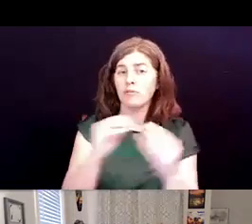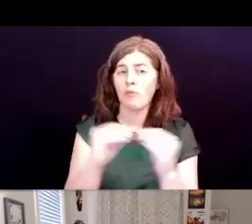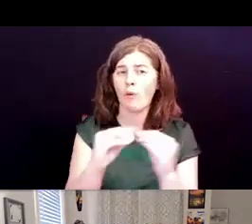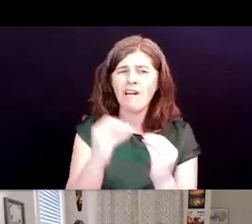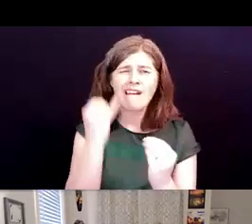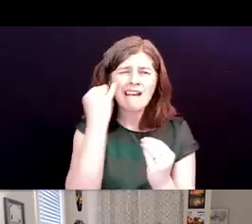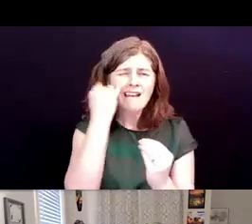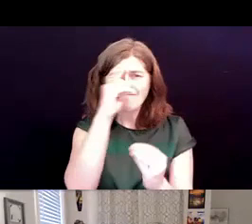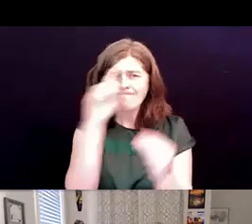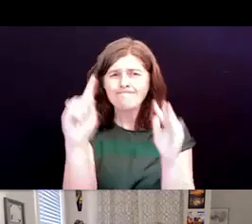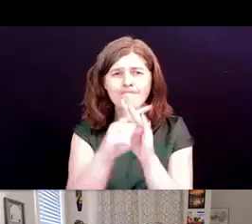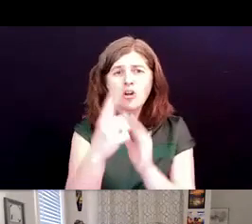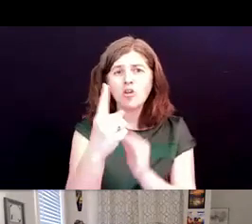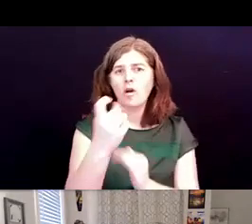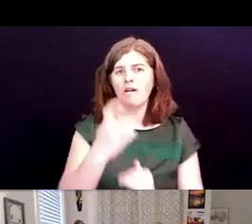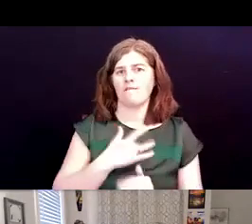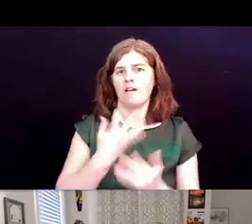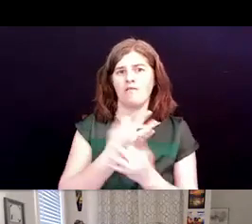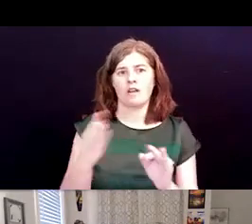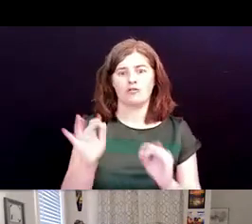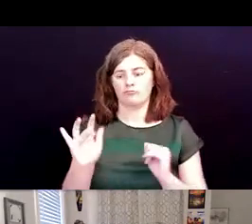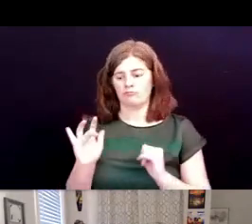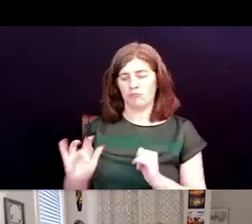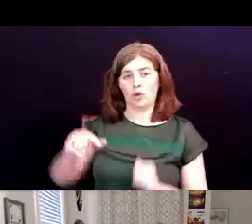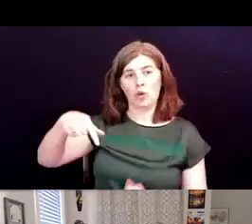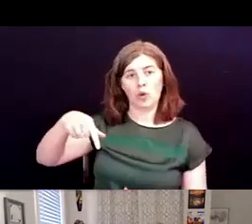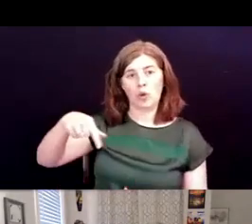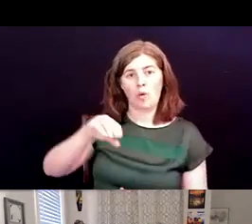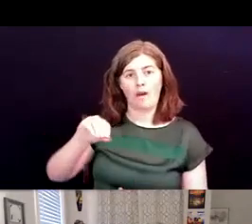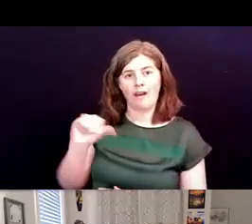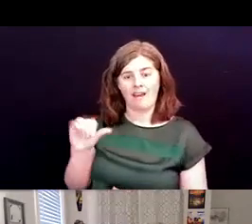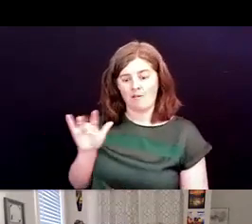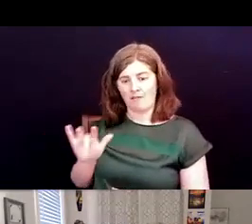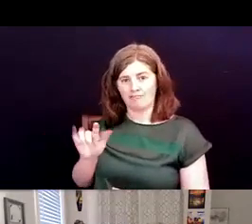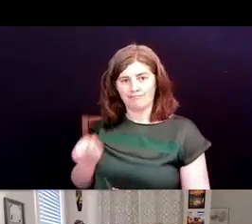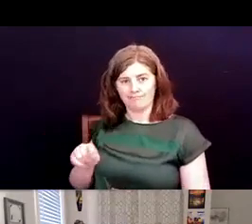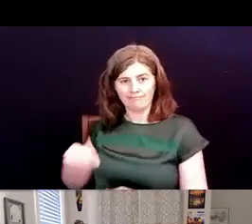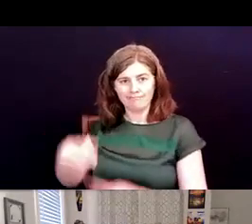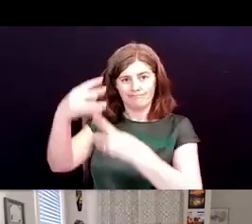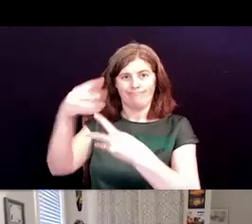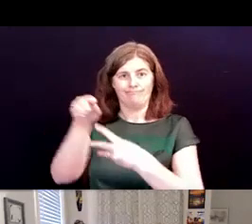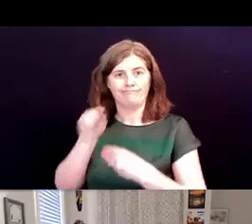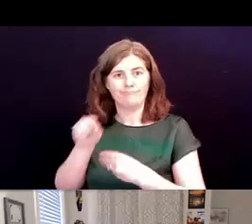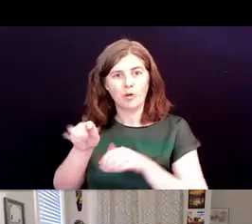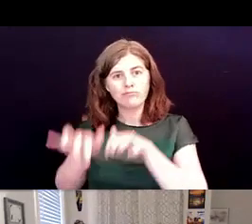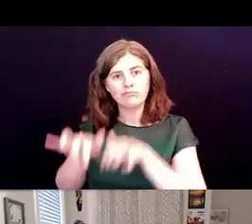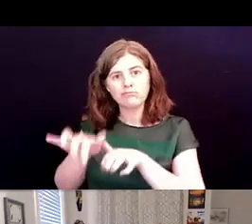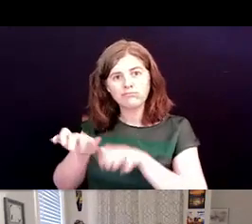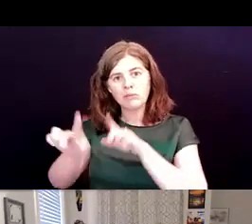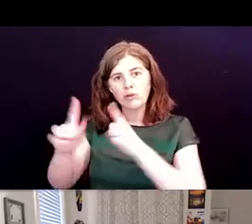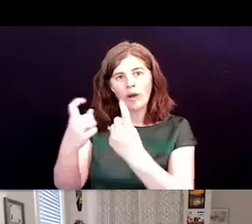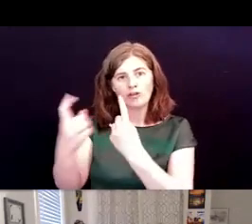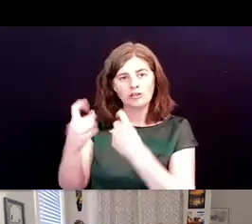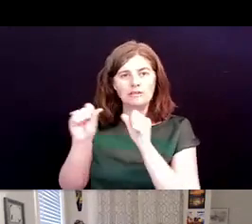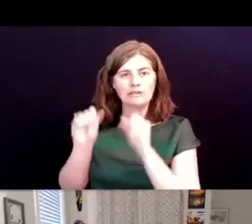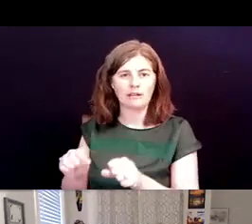questions, please feel free to use the Q&A feature that's directly at the bottom of your screen. You can direct